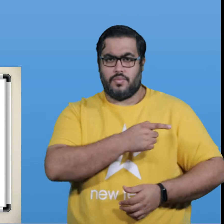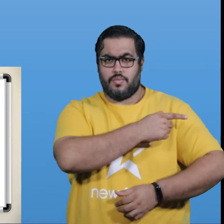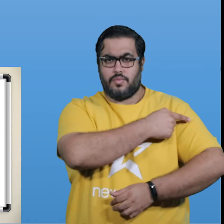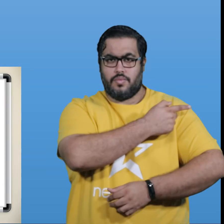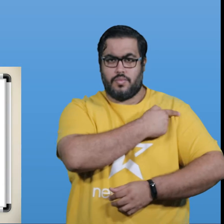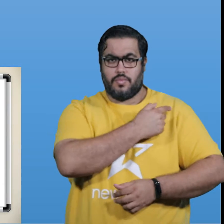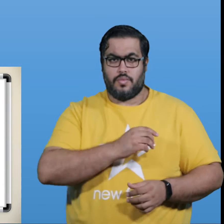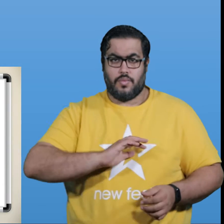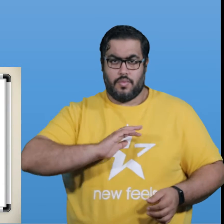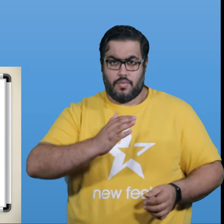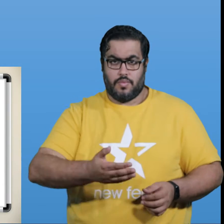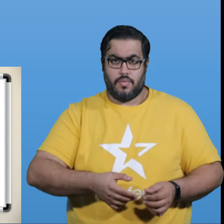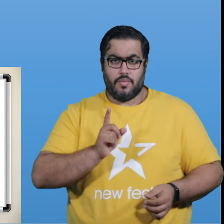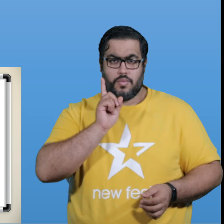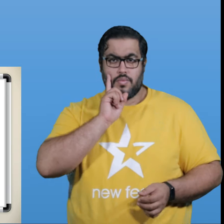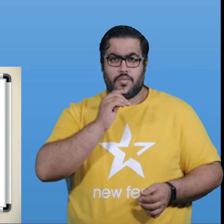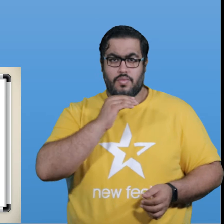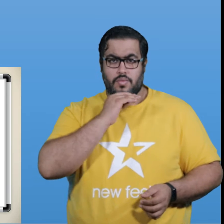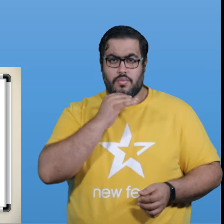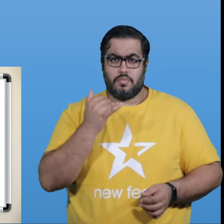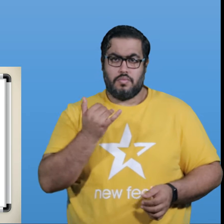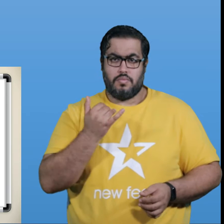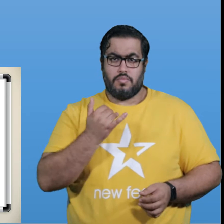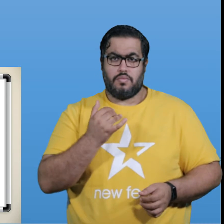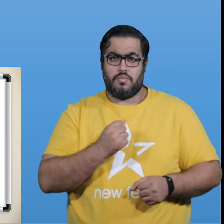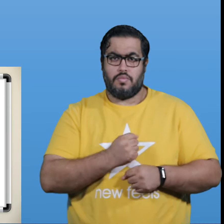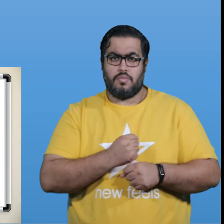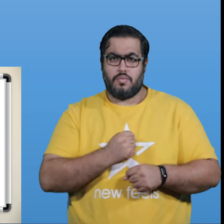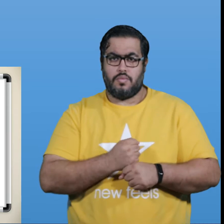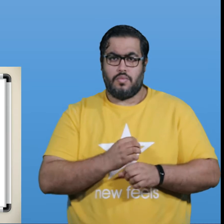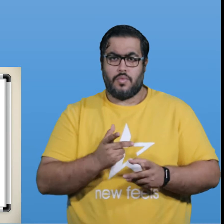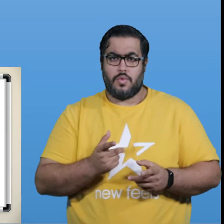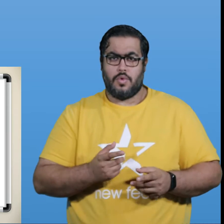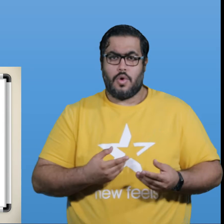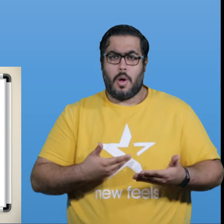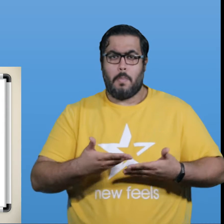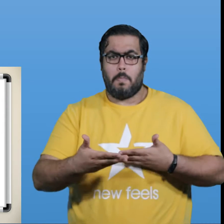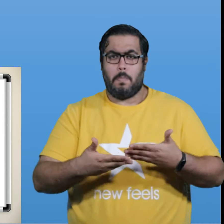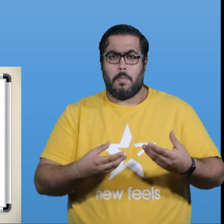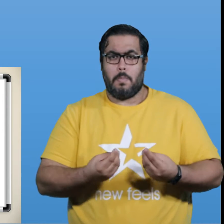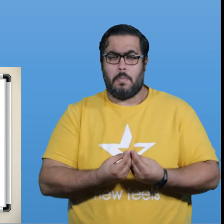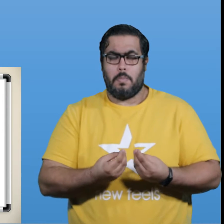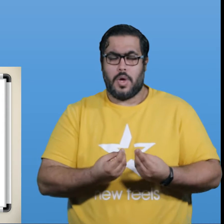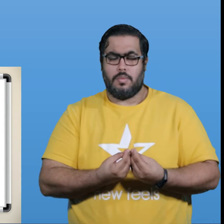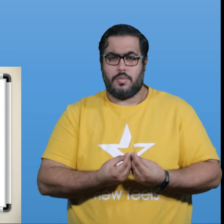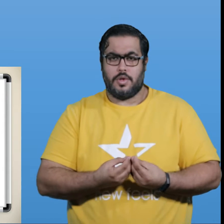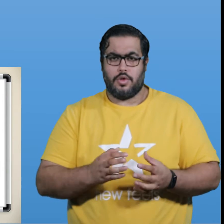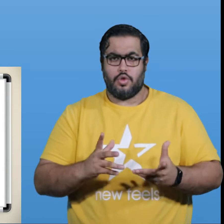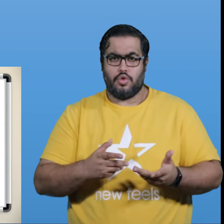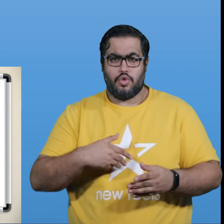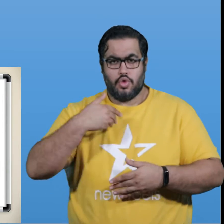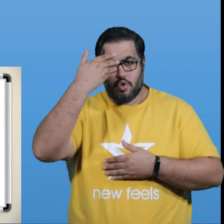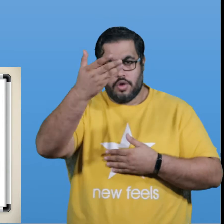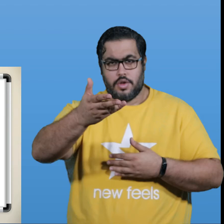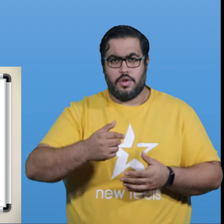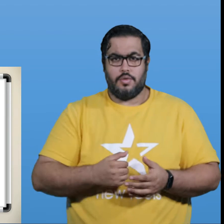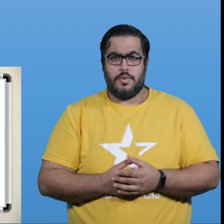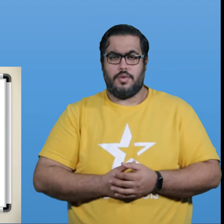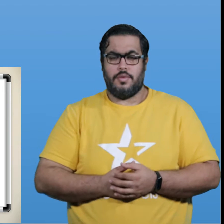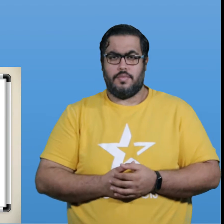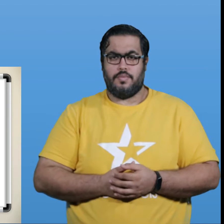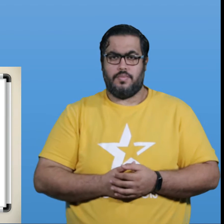example, expectant parents should do their best to find time to talk with each other about what lies